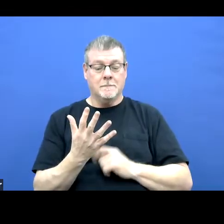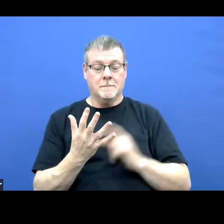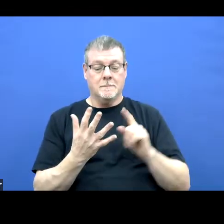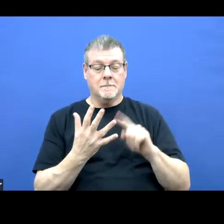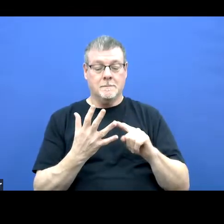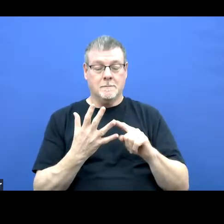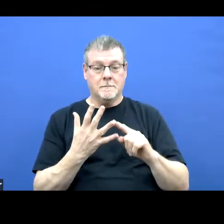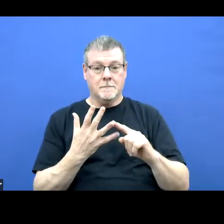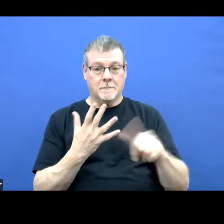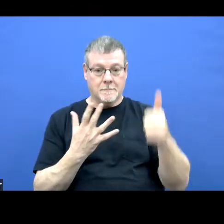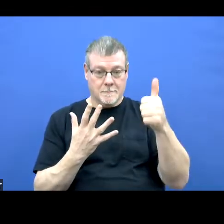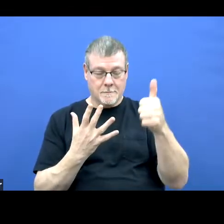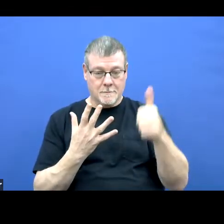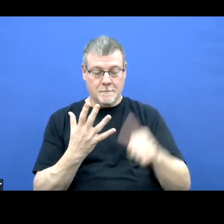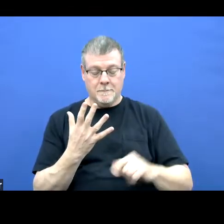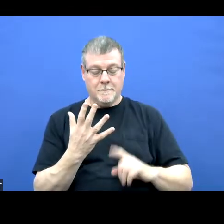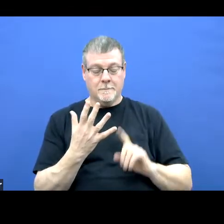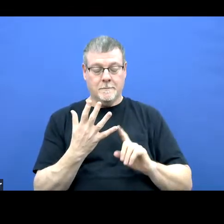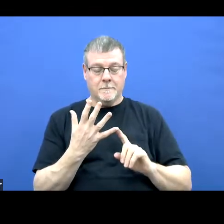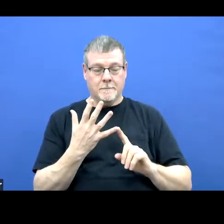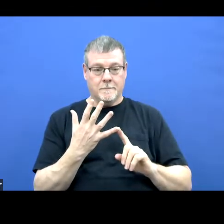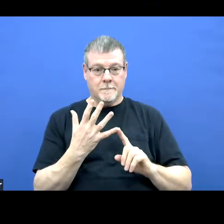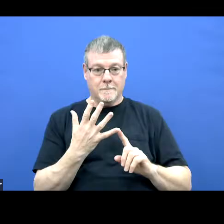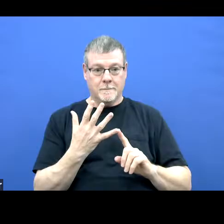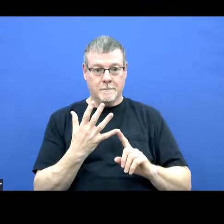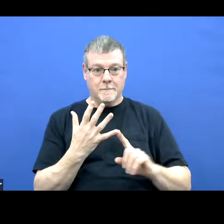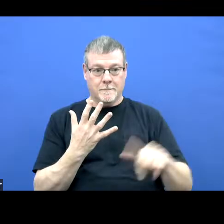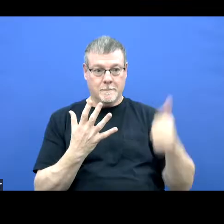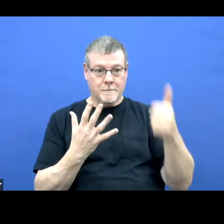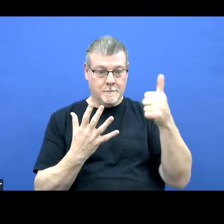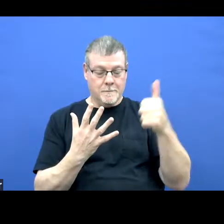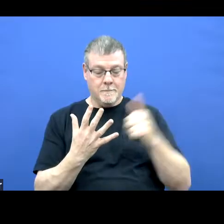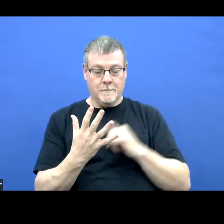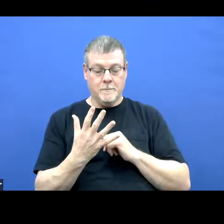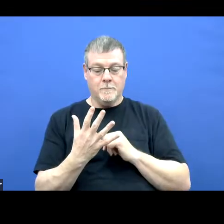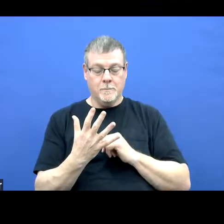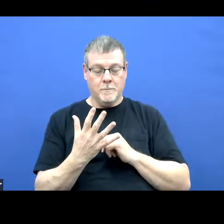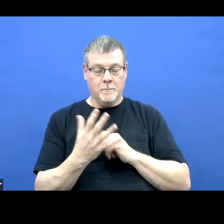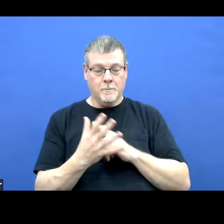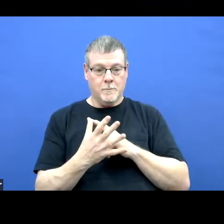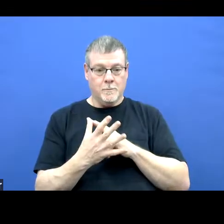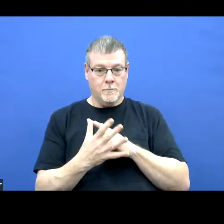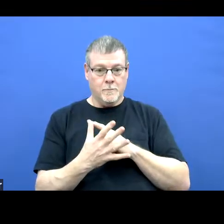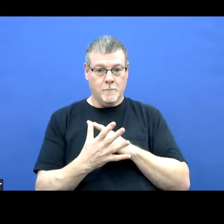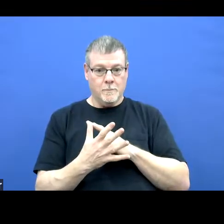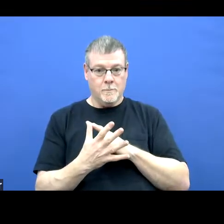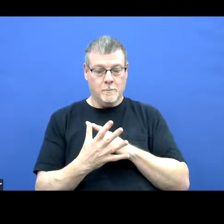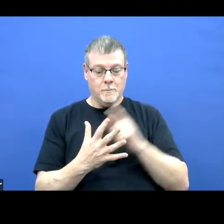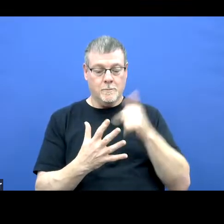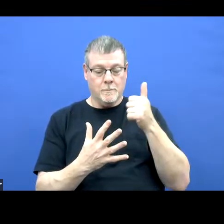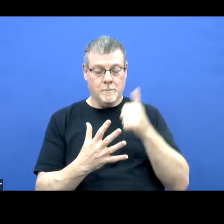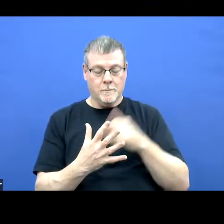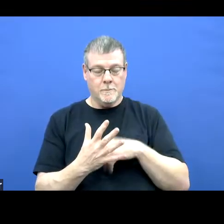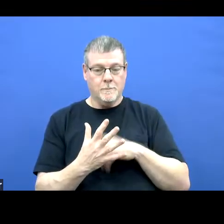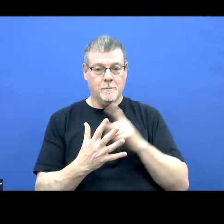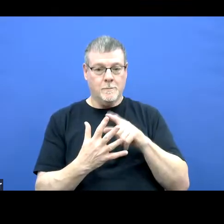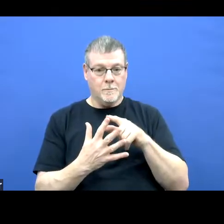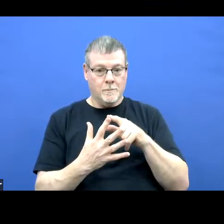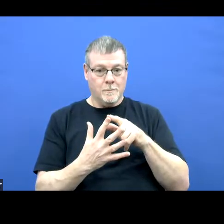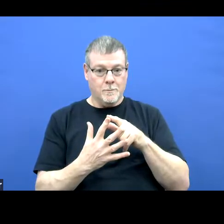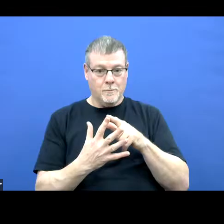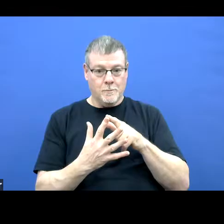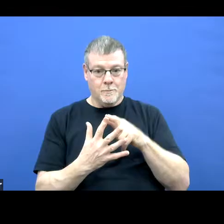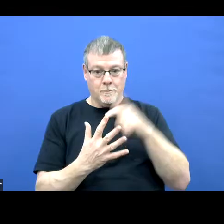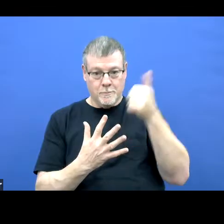Councilmember Barley. Aye. Councilmember Stafford. Aye. Councilmember Safranik. Aye.